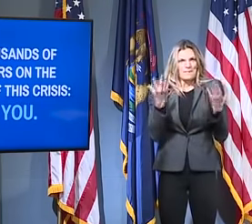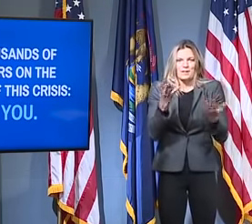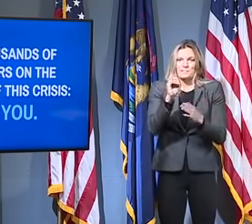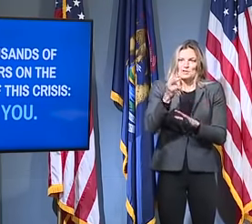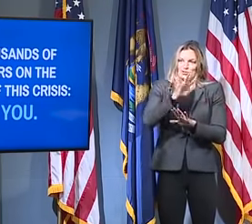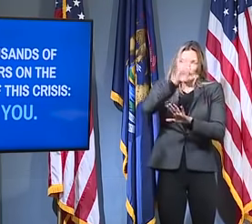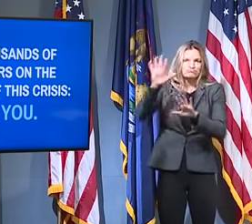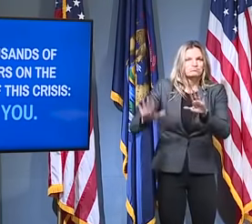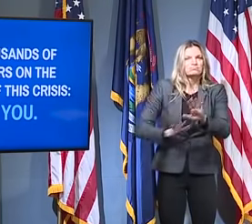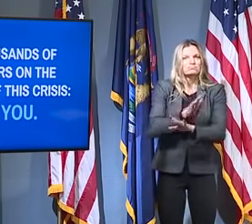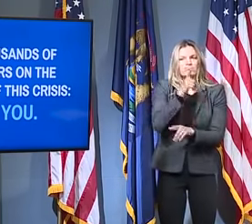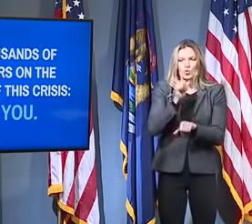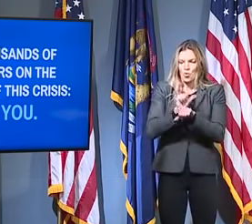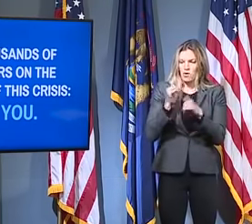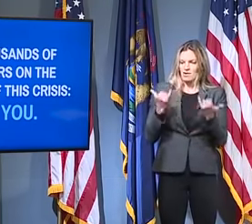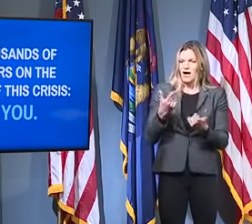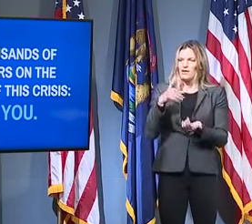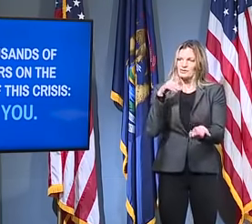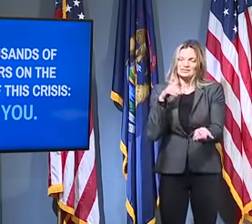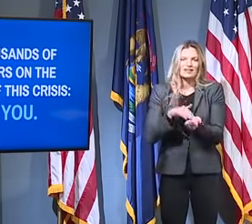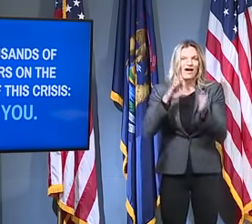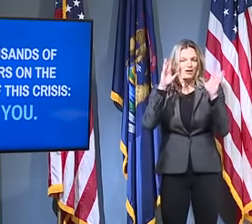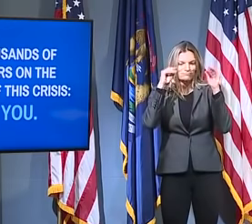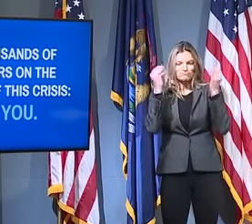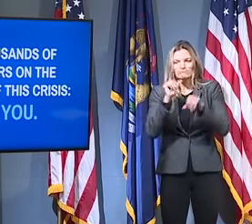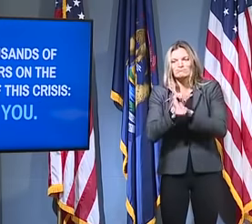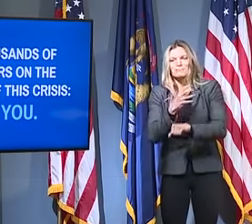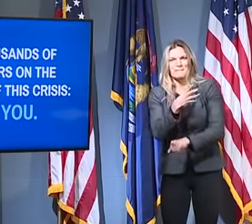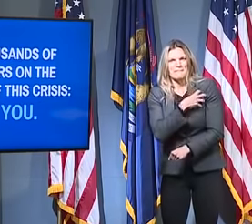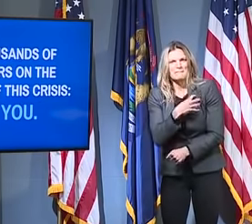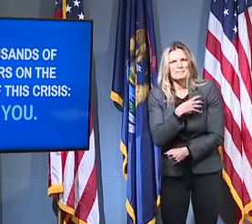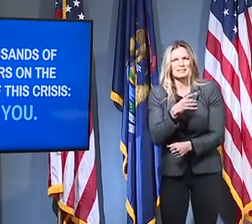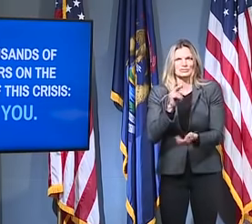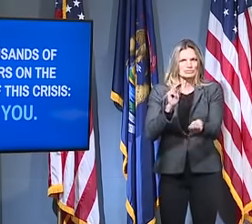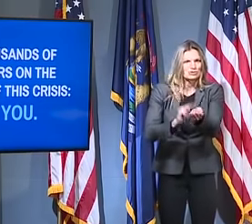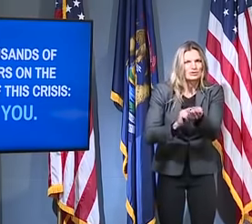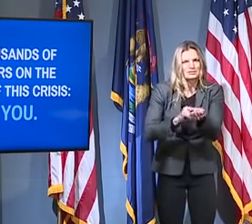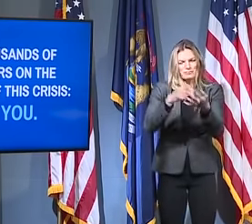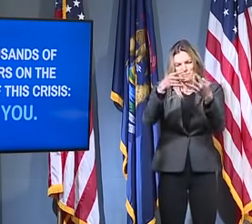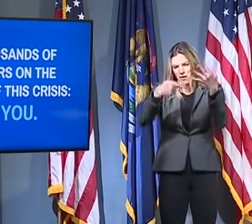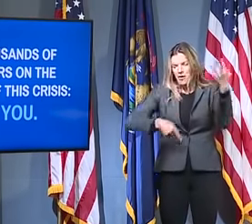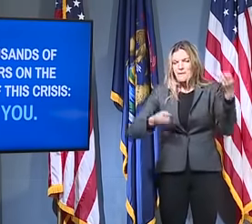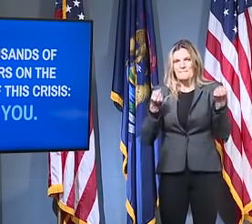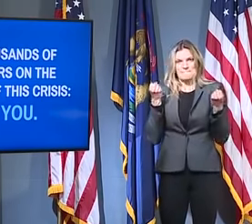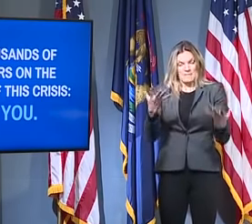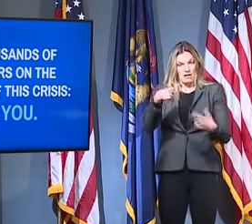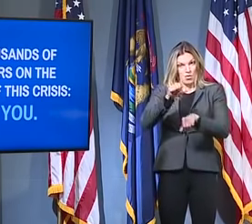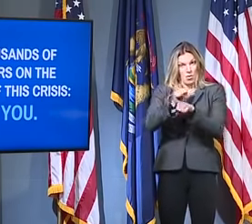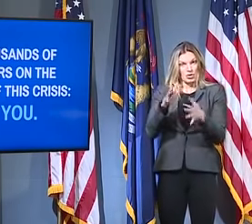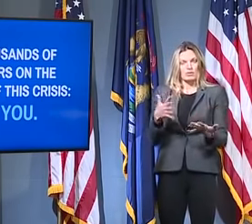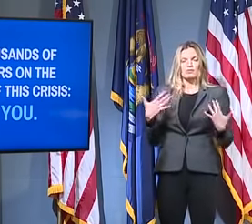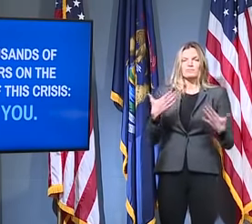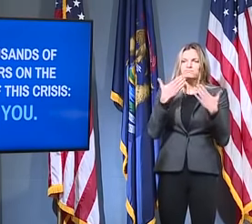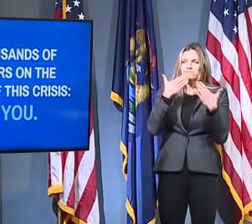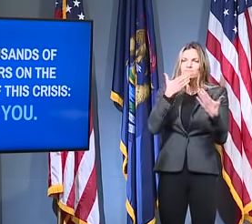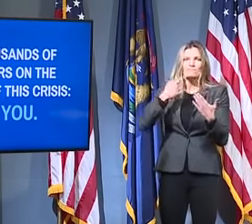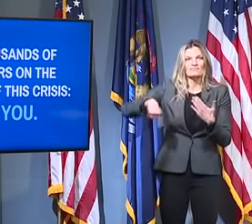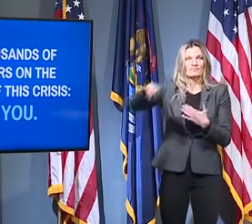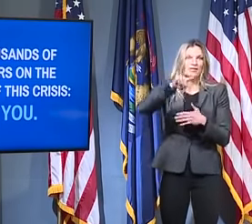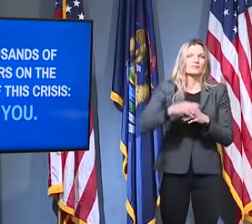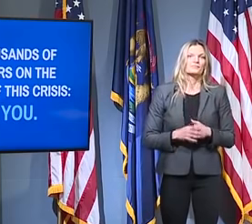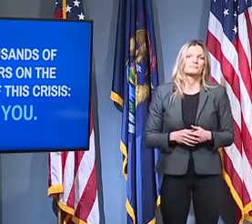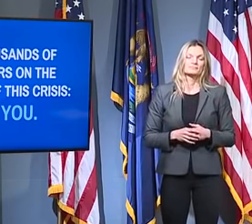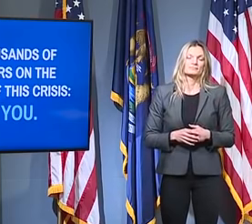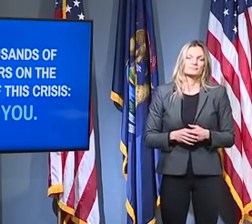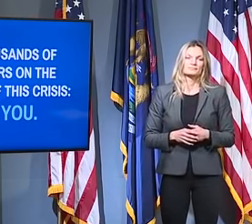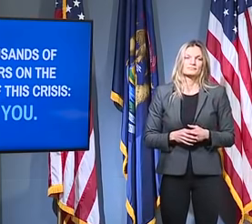front lines of this crisis. While people everywhere have made tremendous sacrifices to protect their families from this virus,